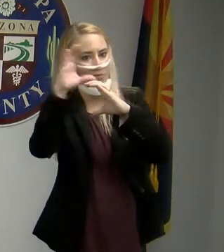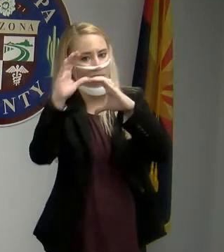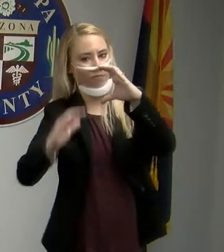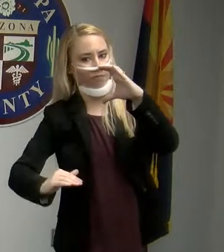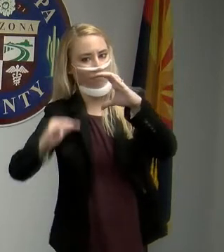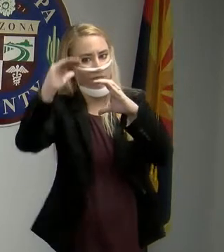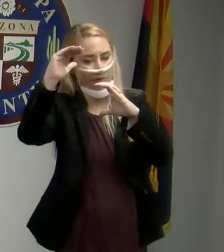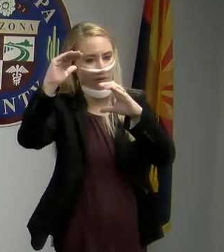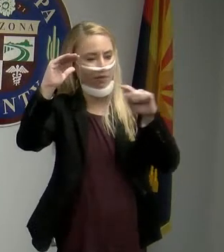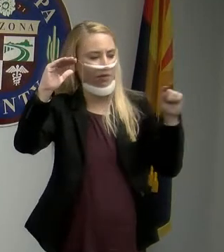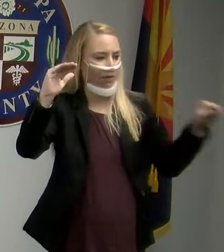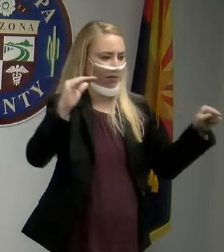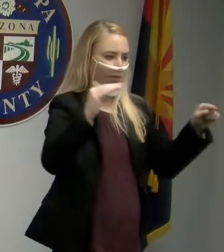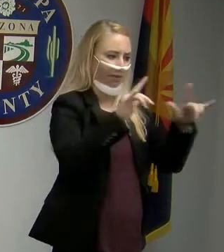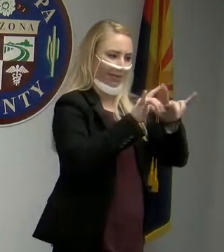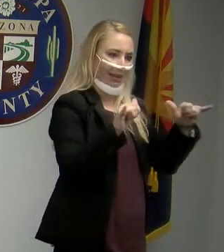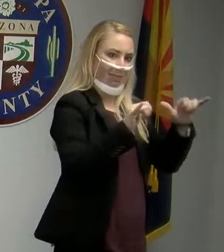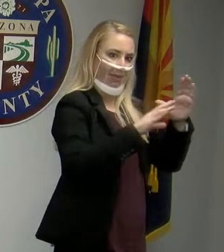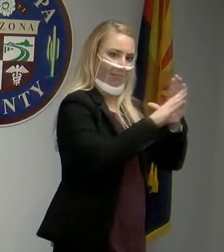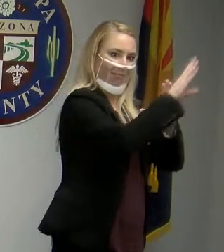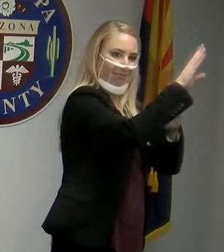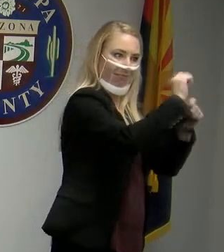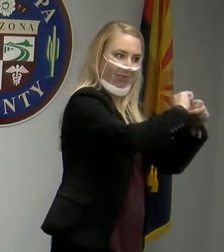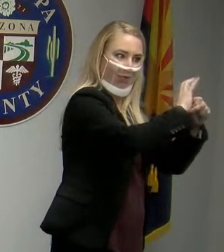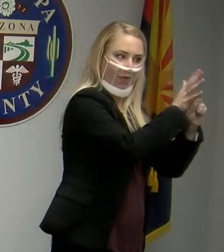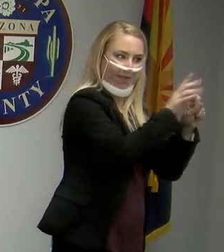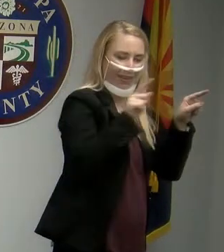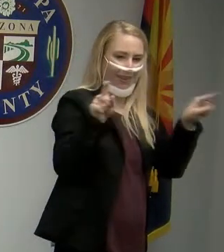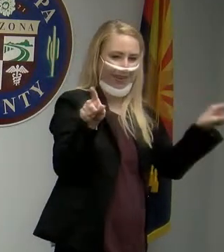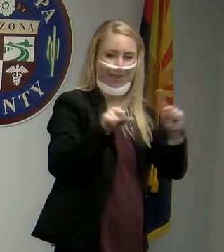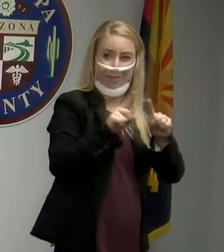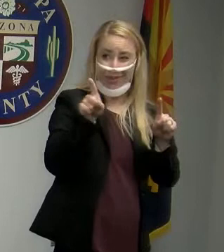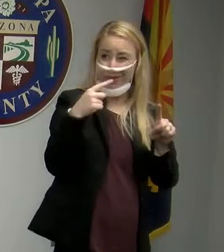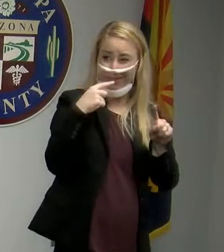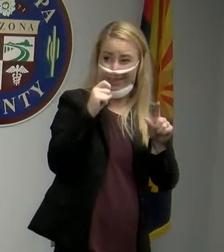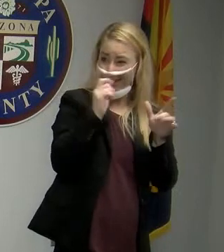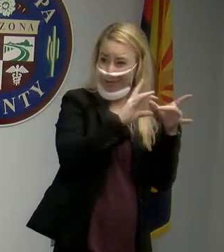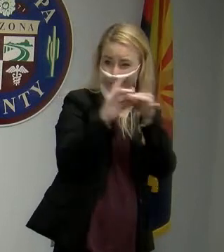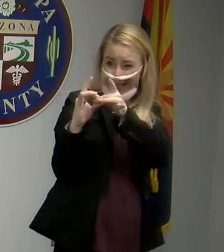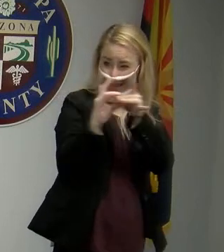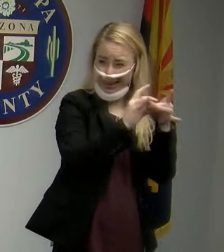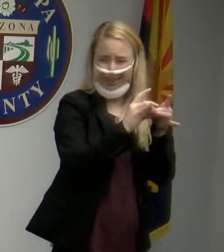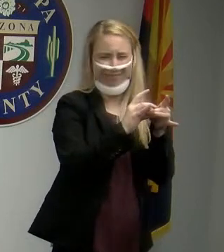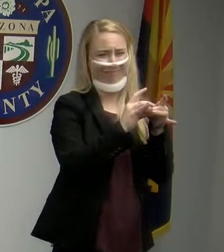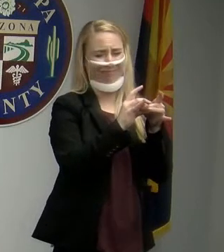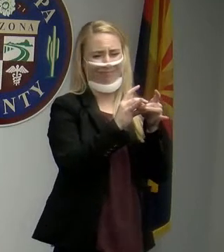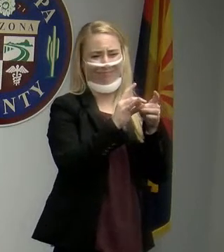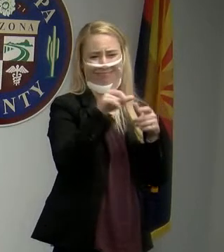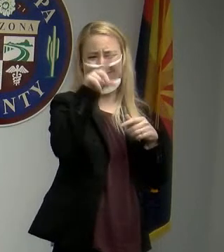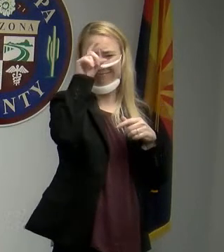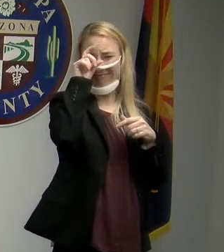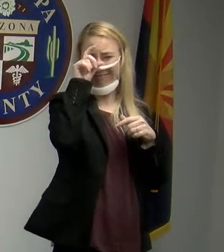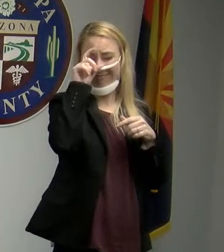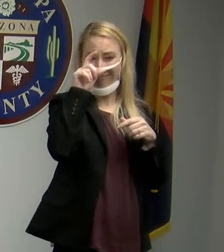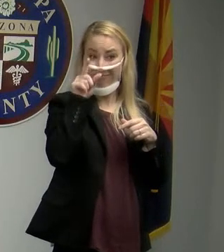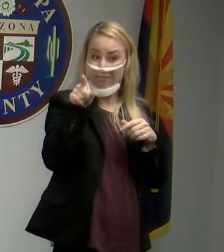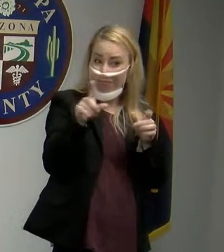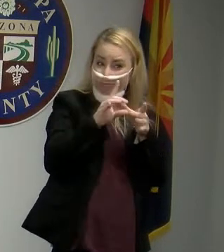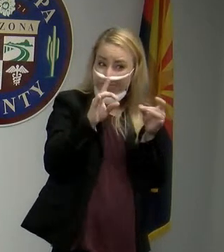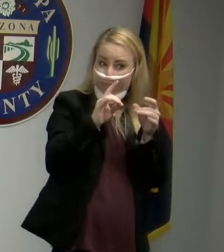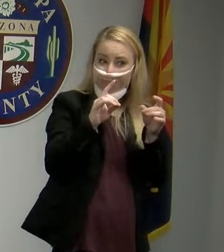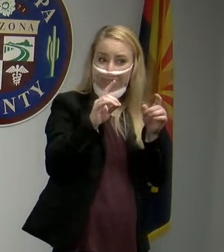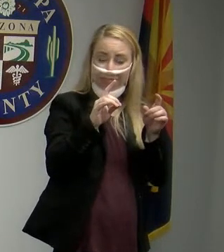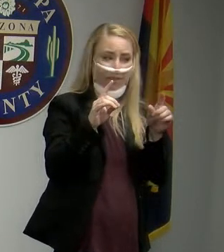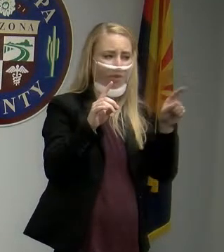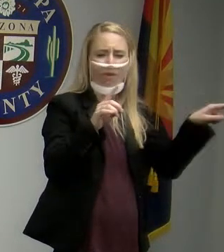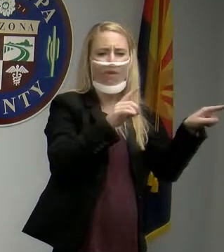up with the rise of the pandemic here at the same time. It seems like what's being suggested to us is that it's not actually that